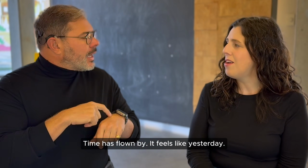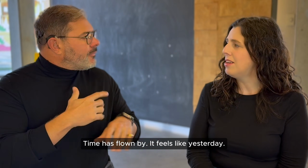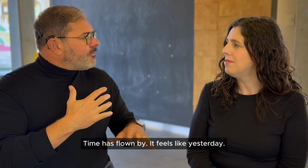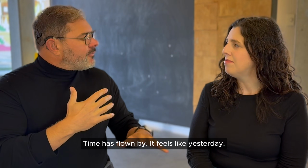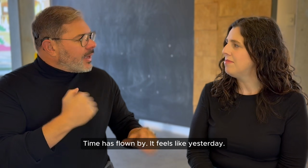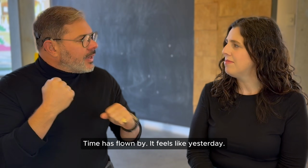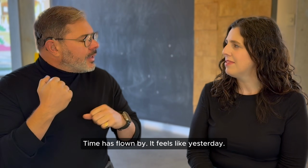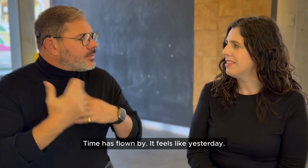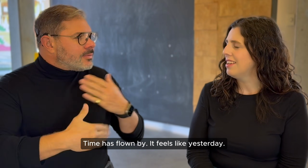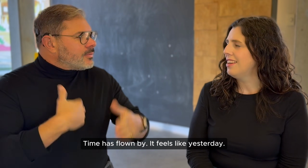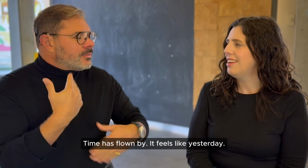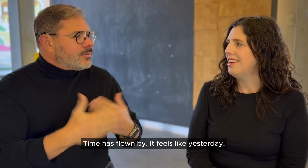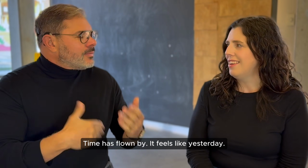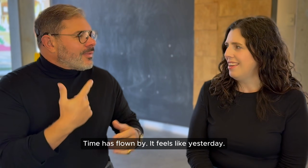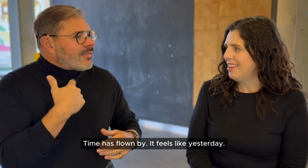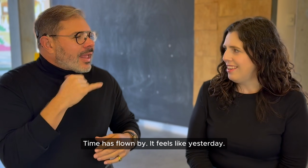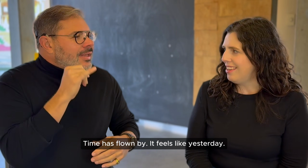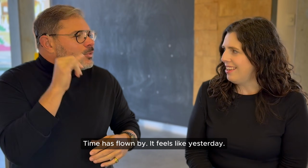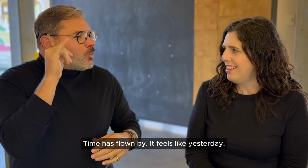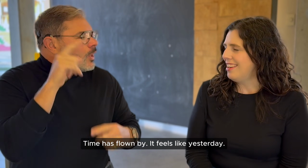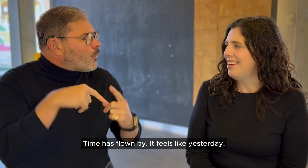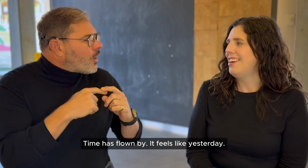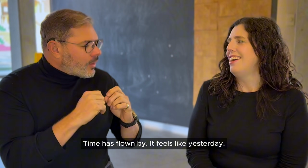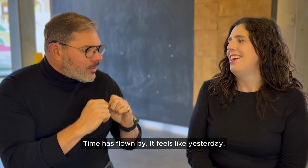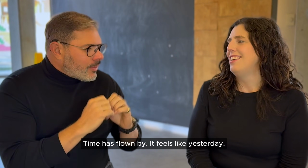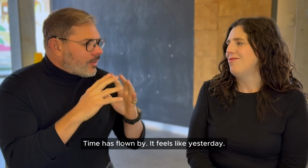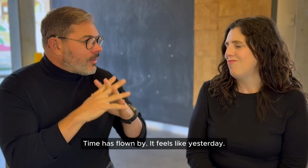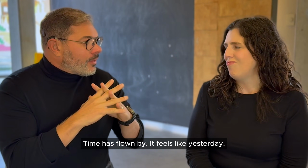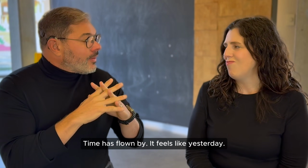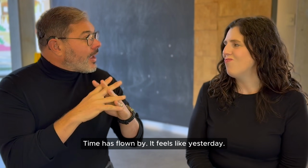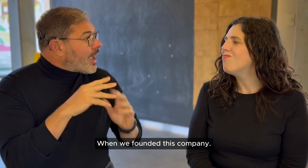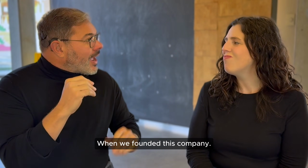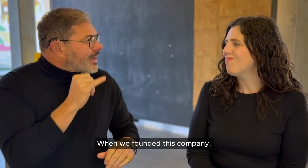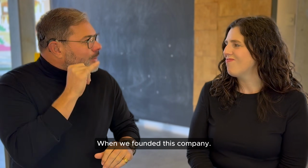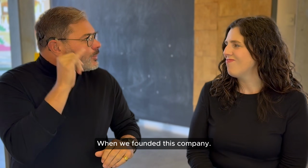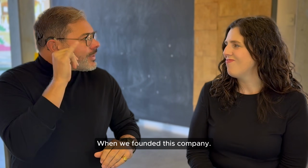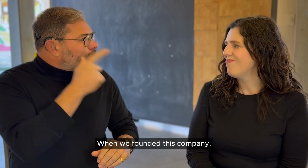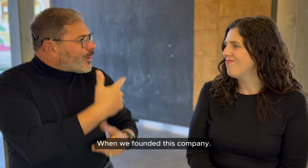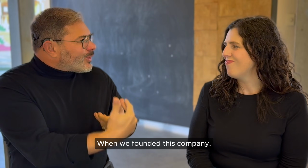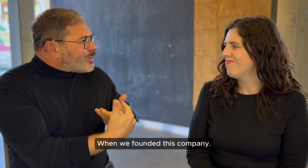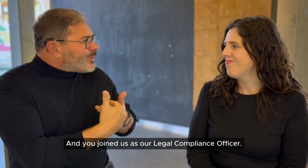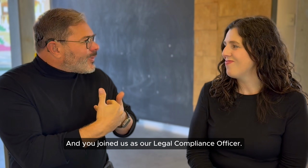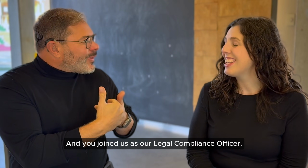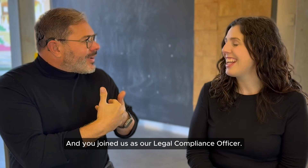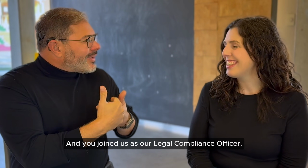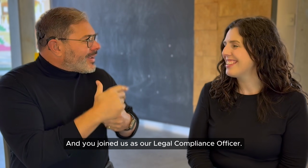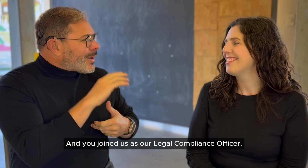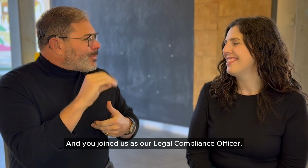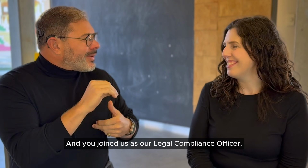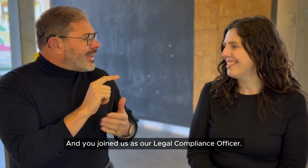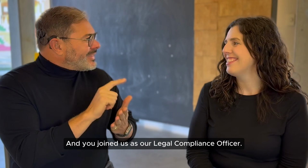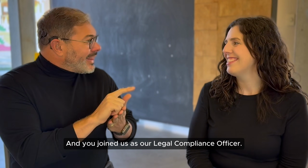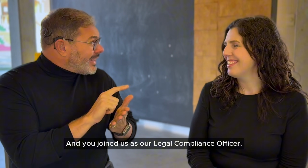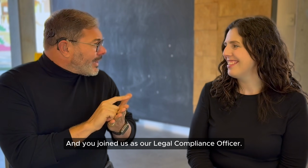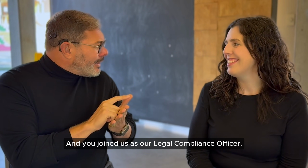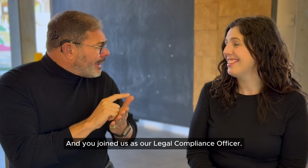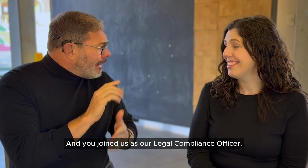Eyes and find time has flown by. It seems almost yesterday when we founded this company and you joined us as our